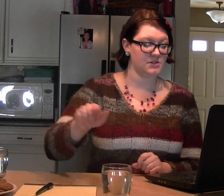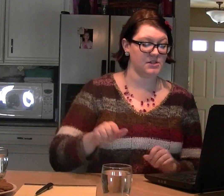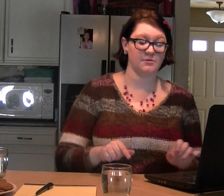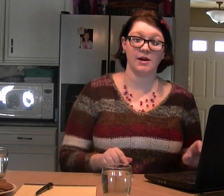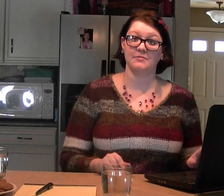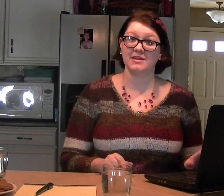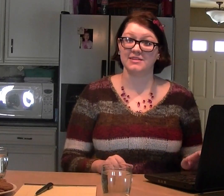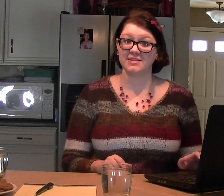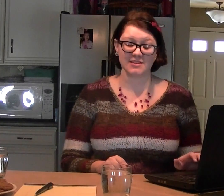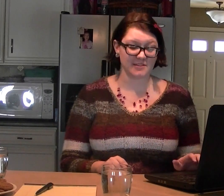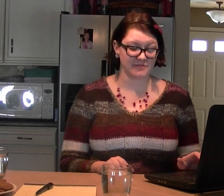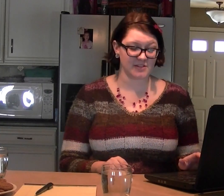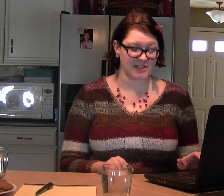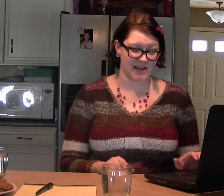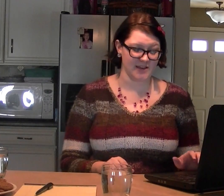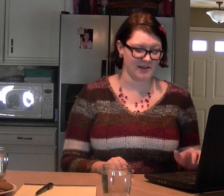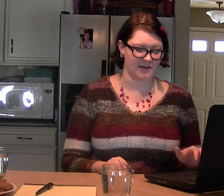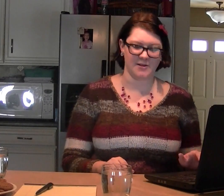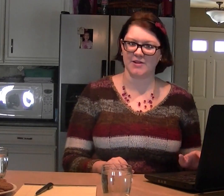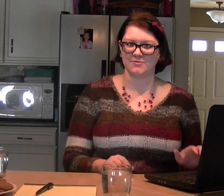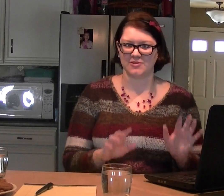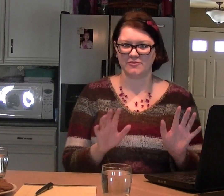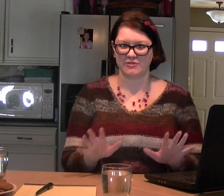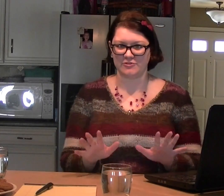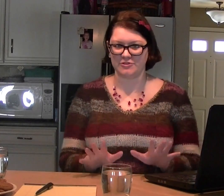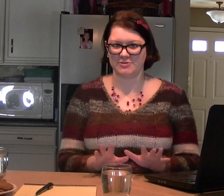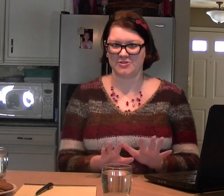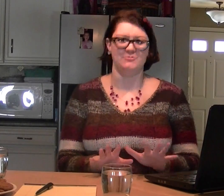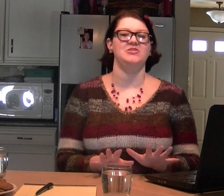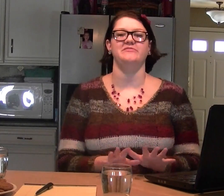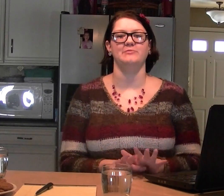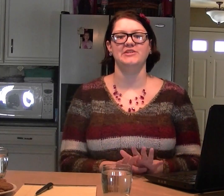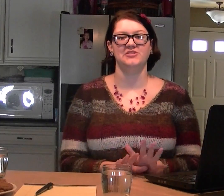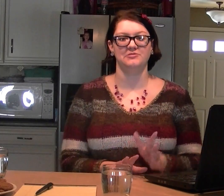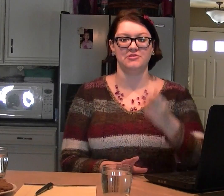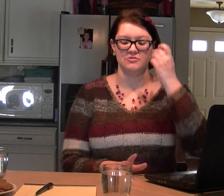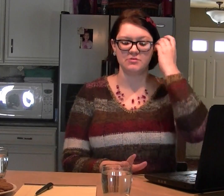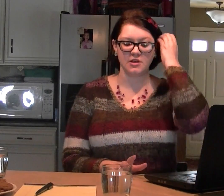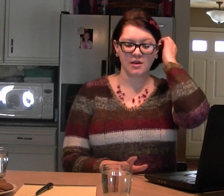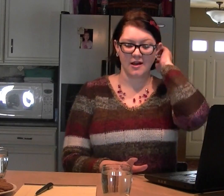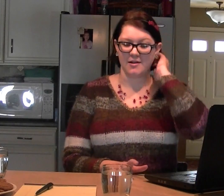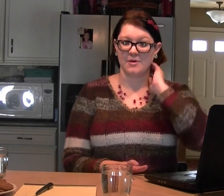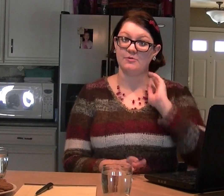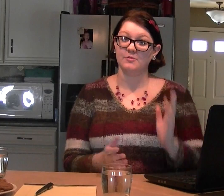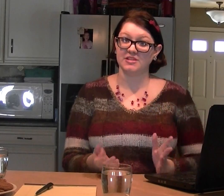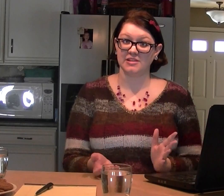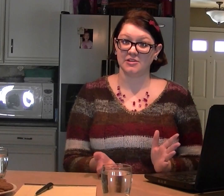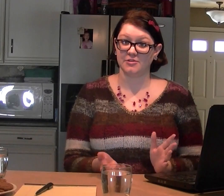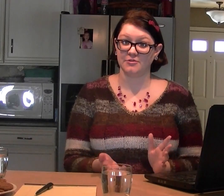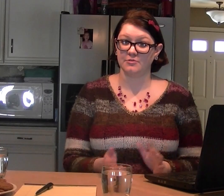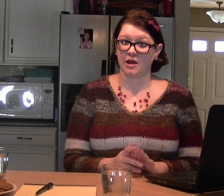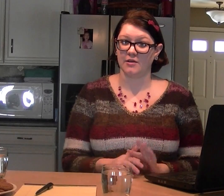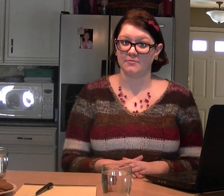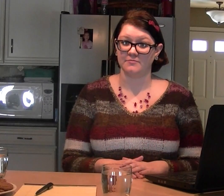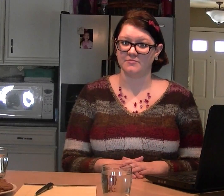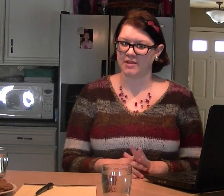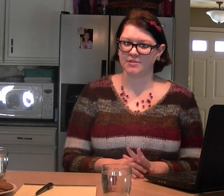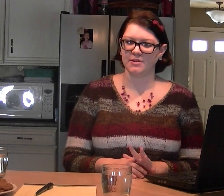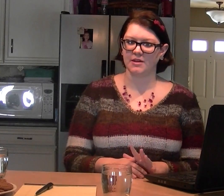So I think that's it for today. I don't want to overload you with too much information too soon. I will be seeing you next week, I